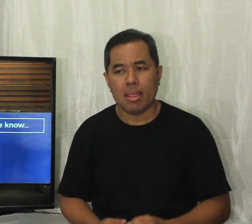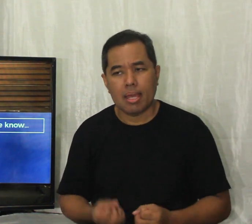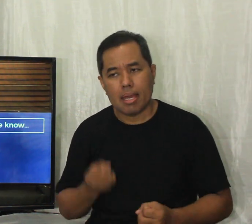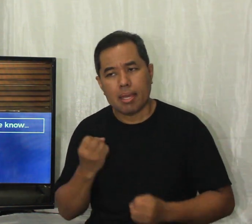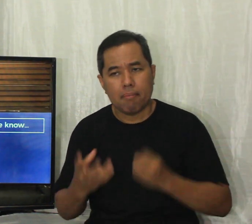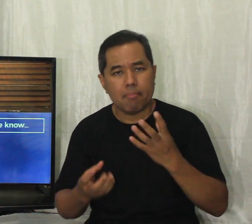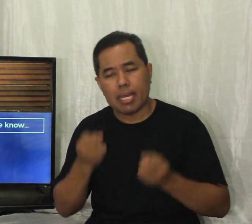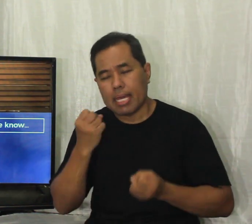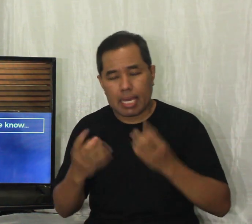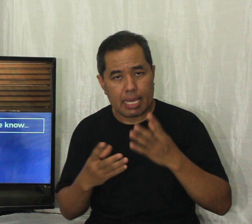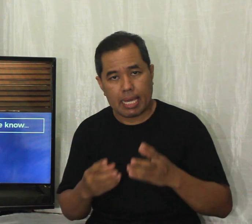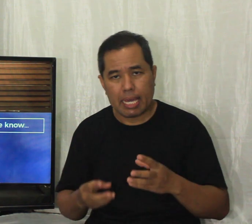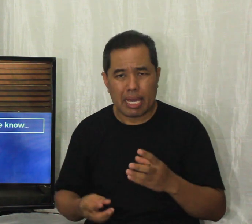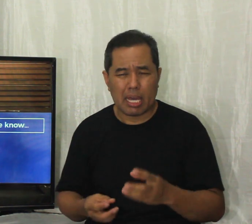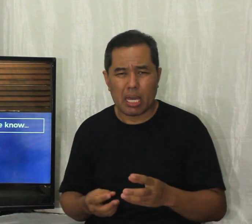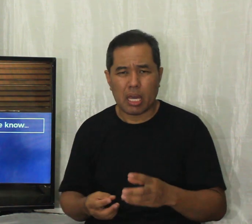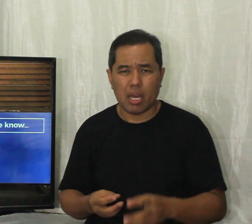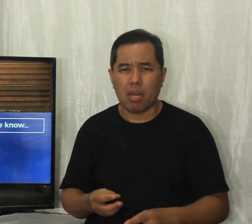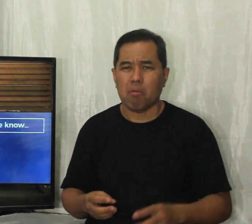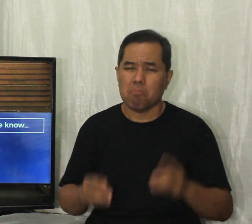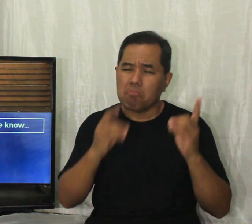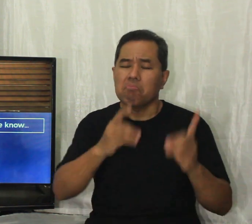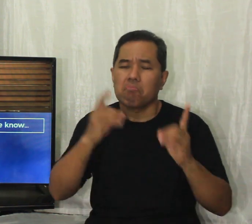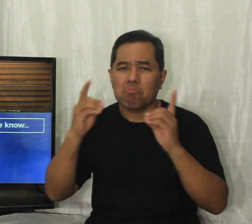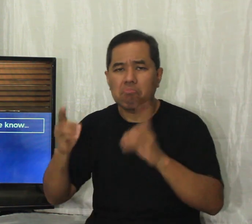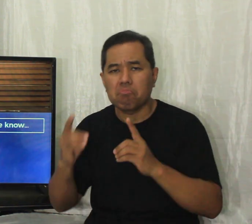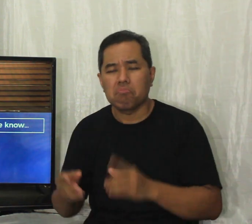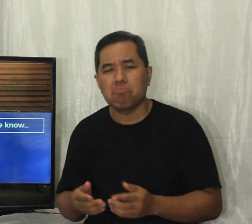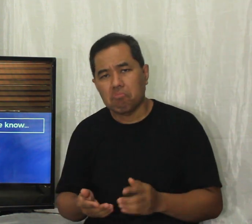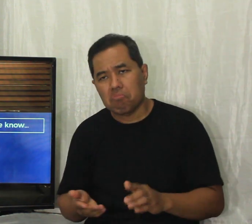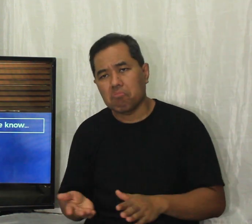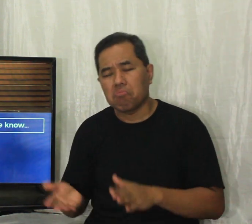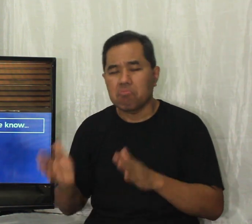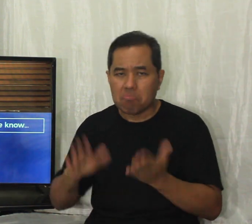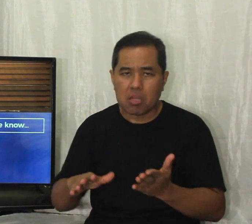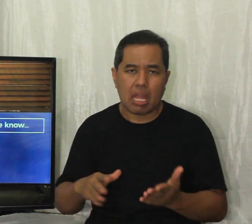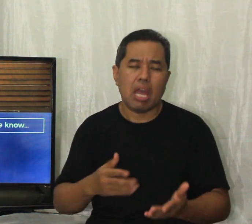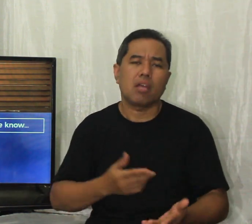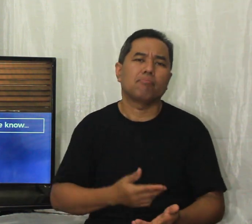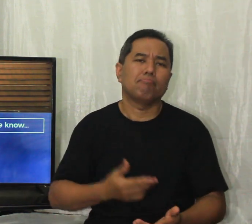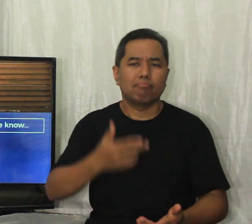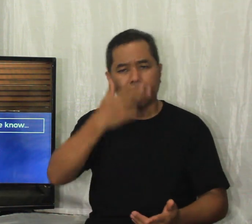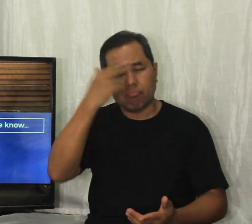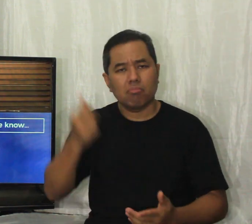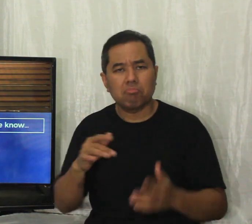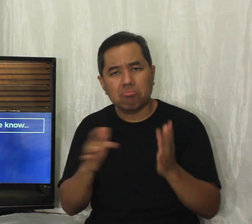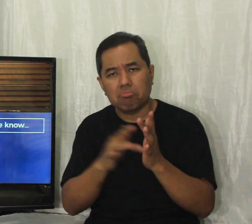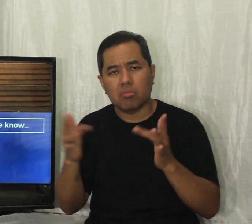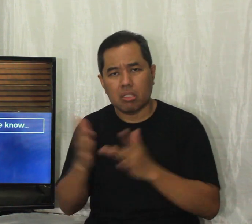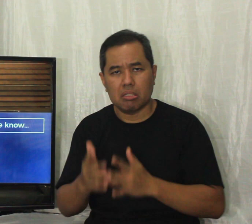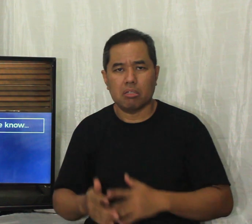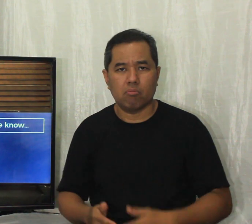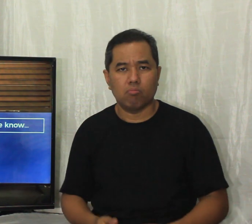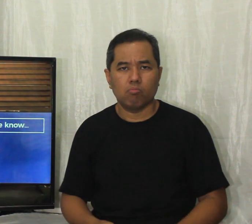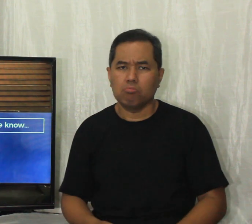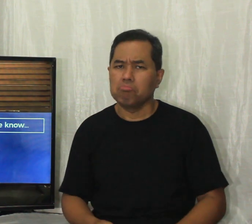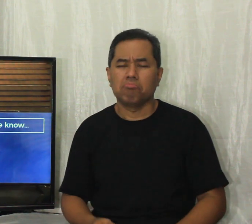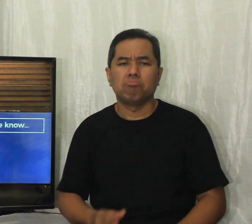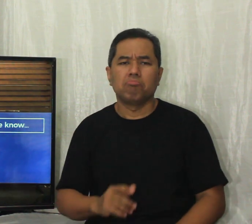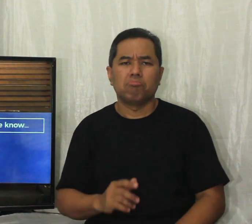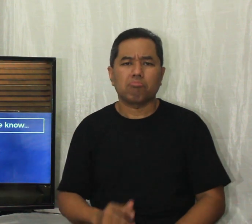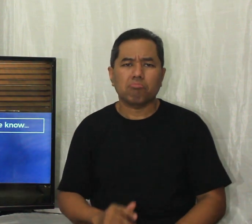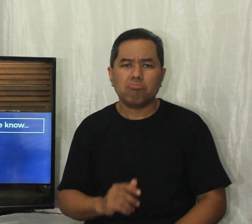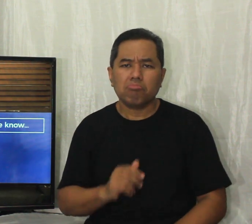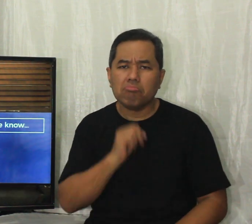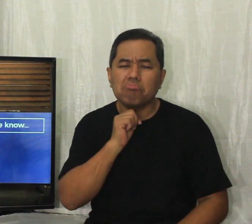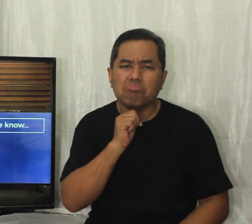Christ. Today in the 21st century, it continues to happen. So we shouldn't be surprised if, because of our faith,